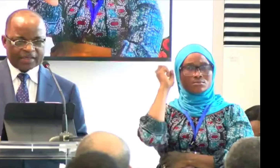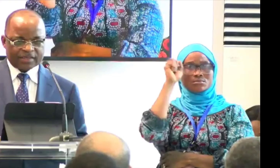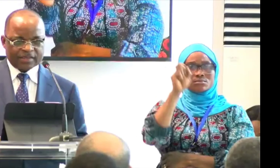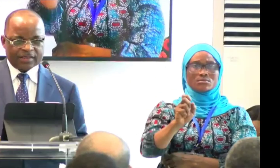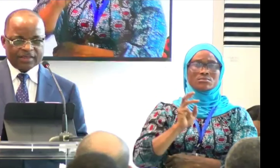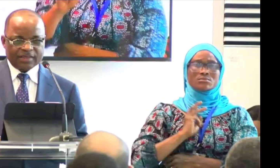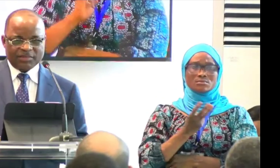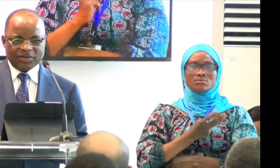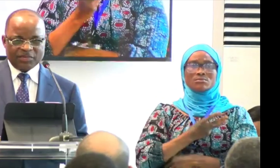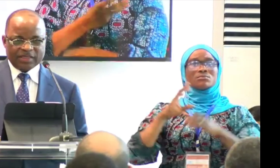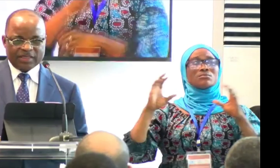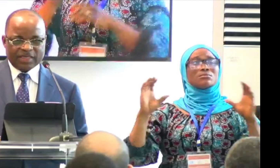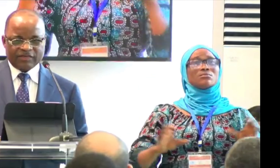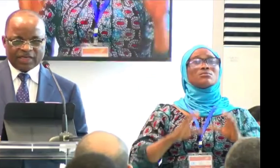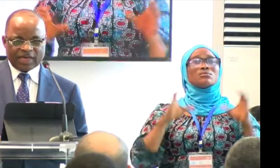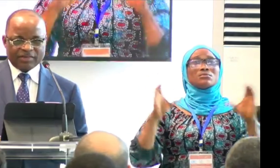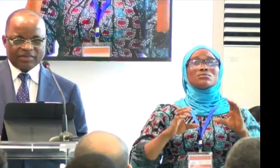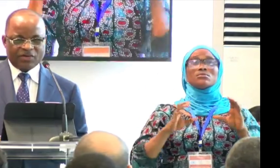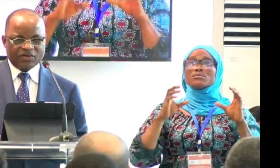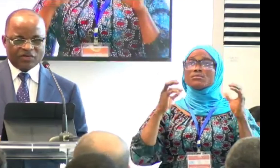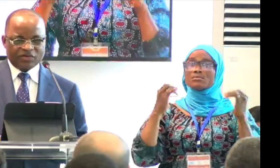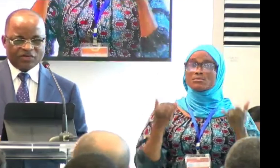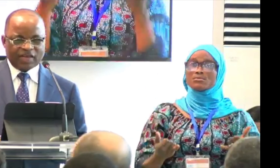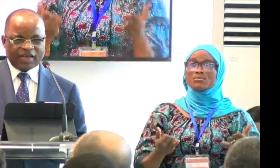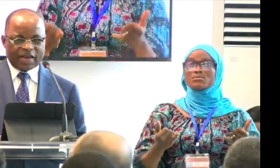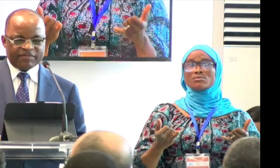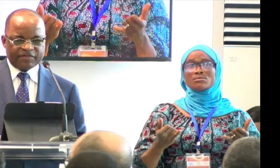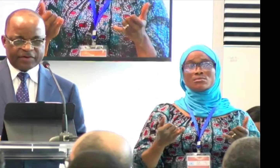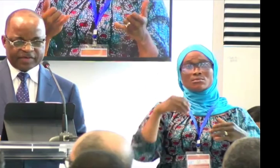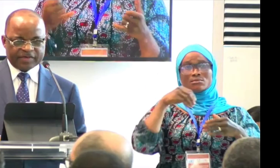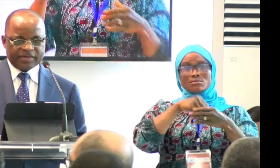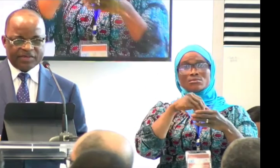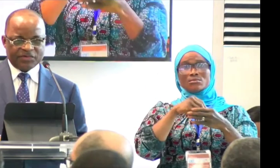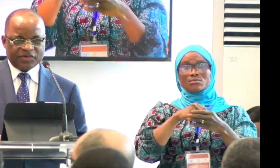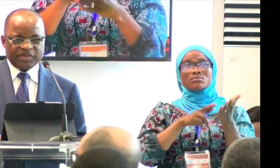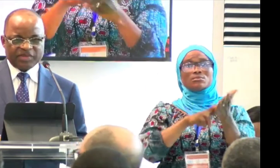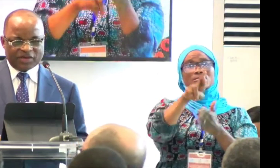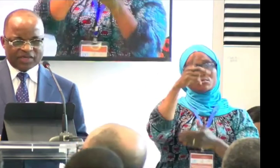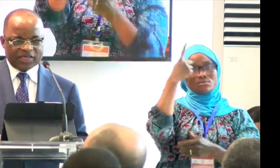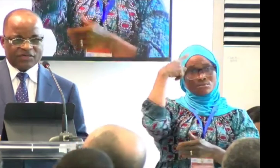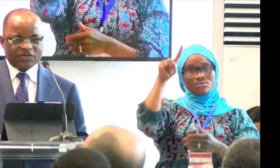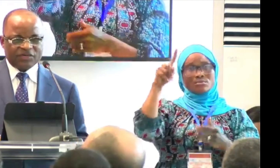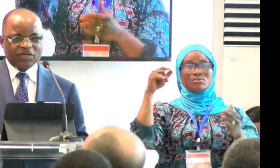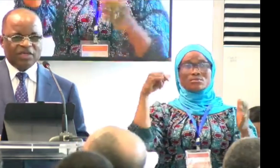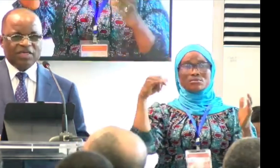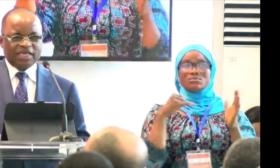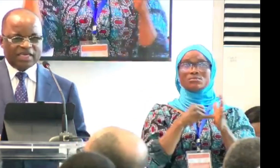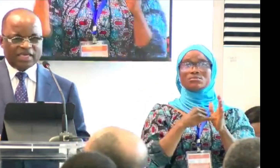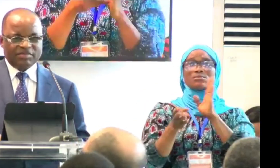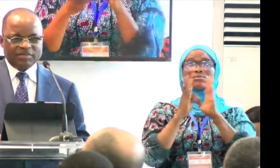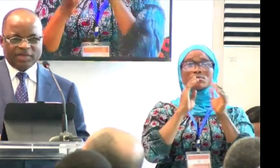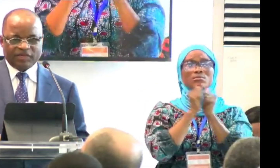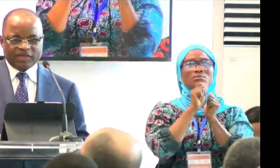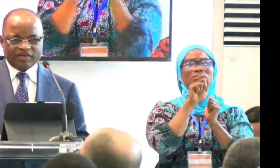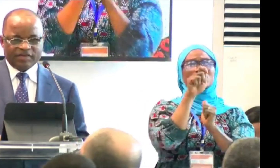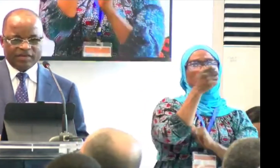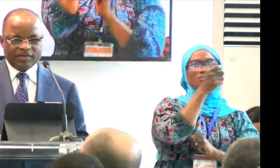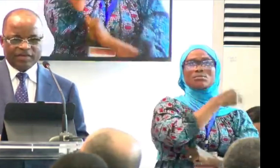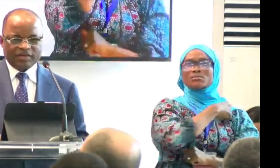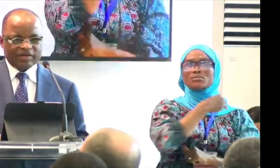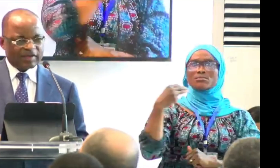must act. The moment is now. Conditions are right for it. We've been talking to key member